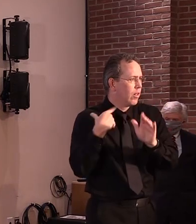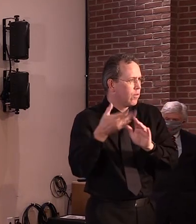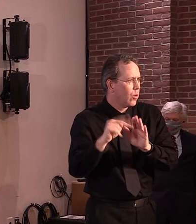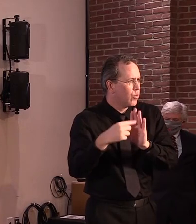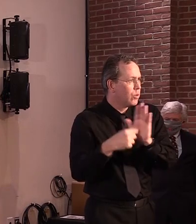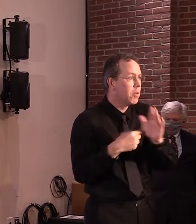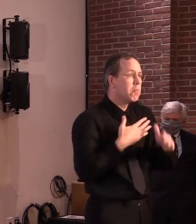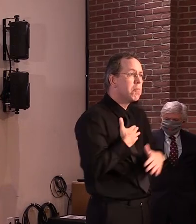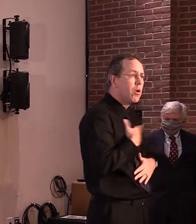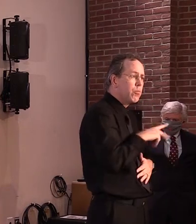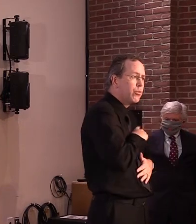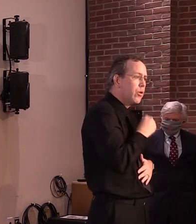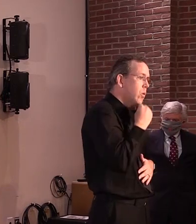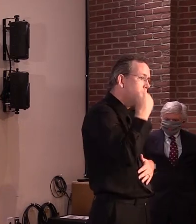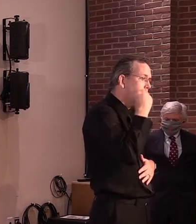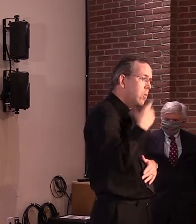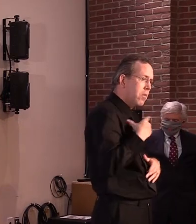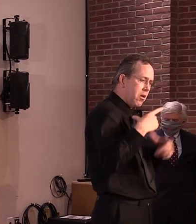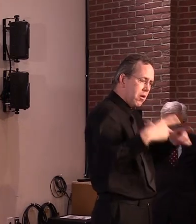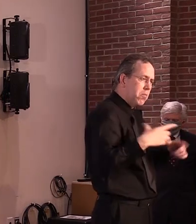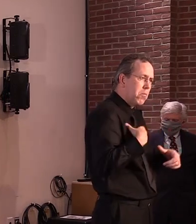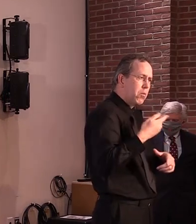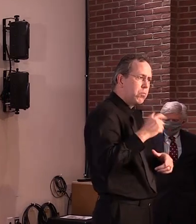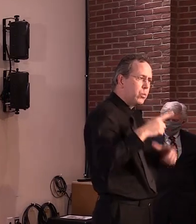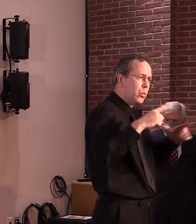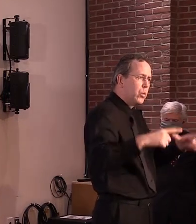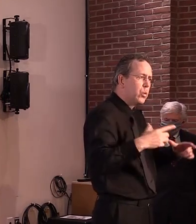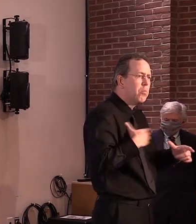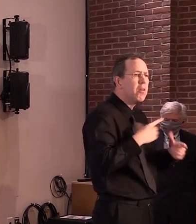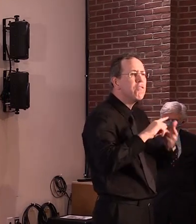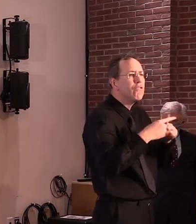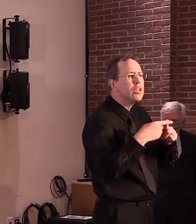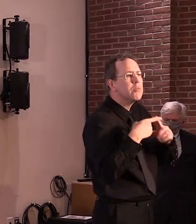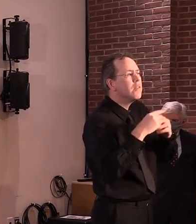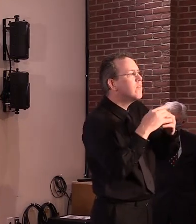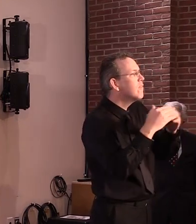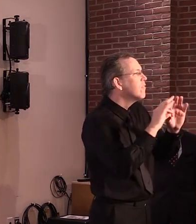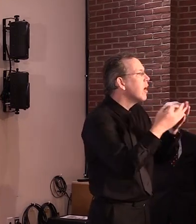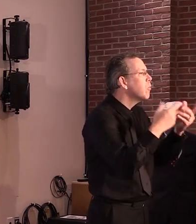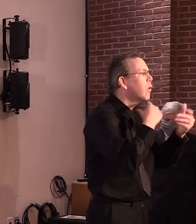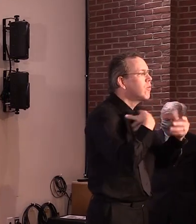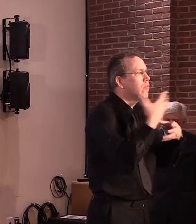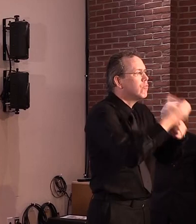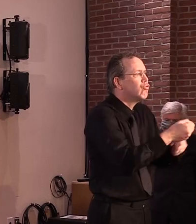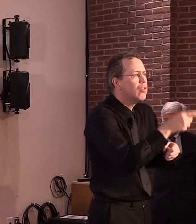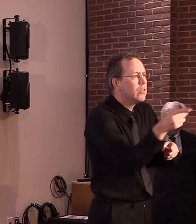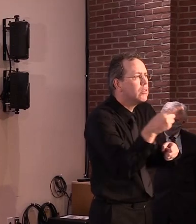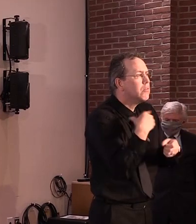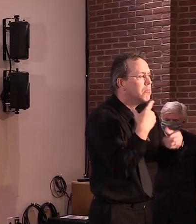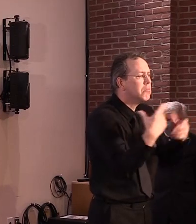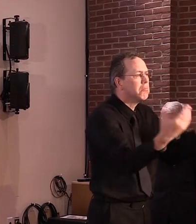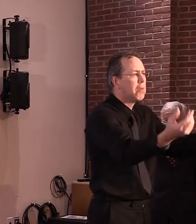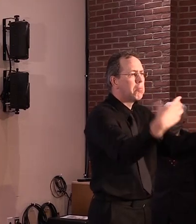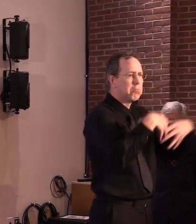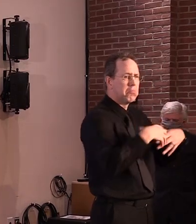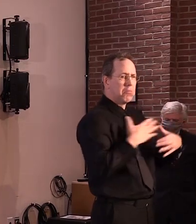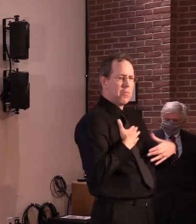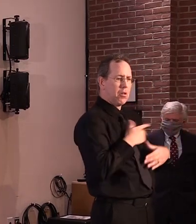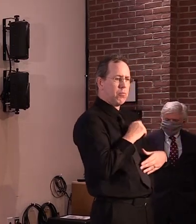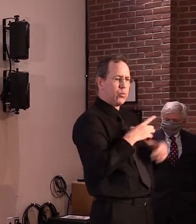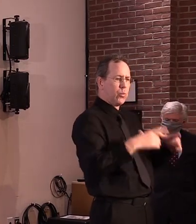together and in size gatherings that are larger than we're currently advocating as a matter of health